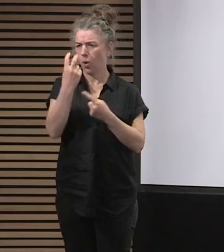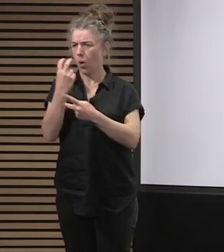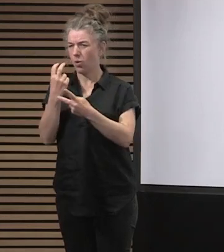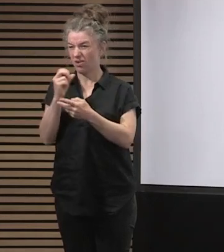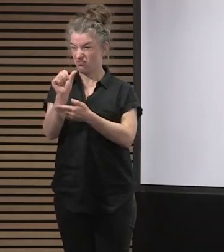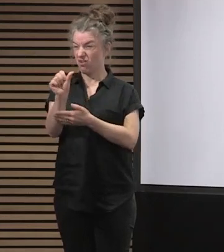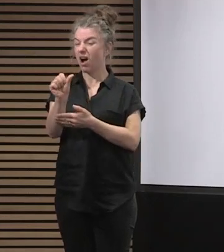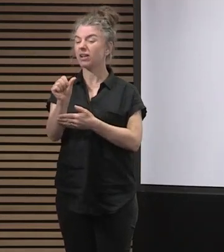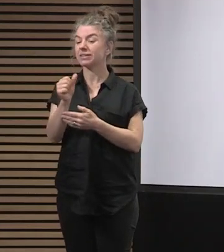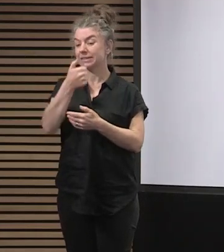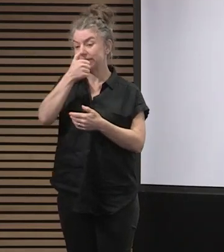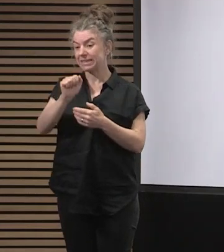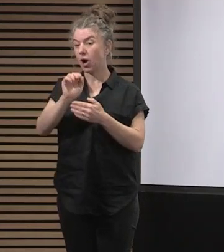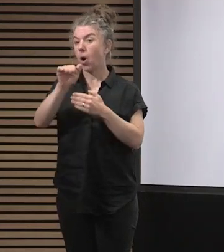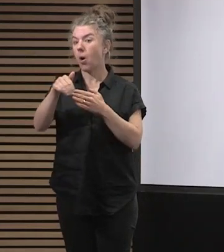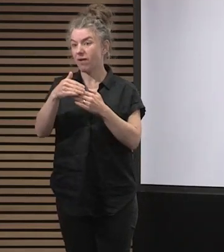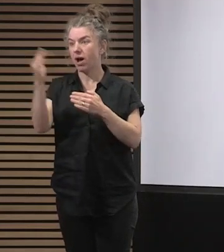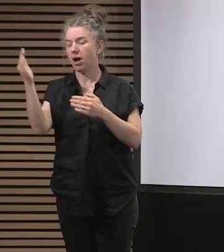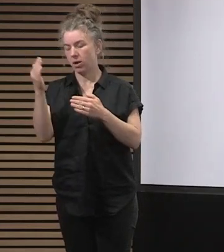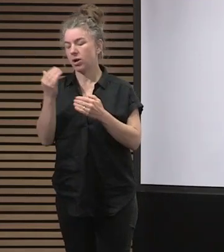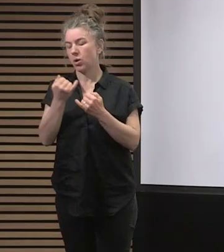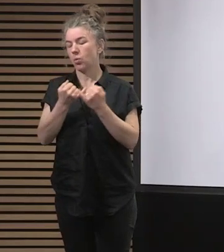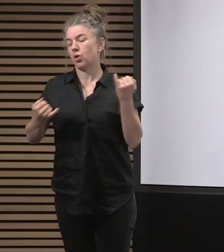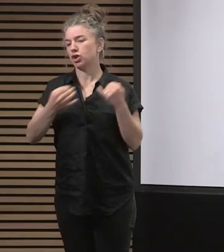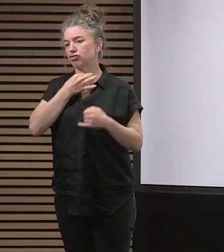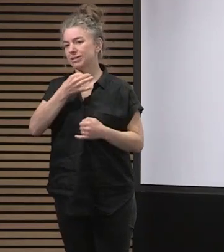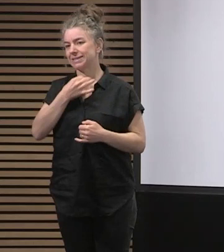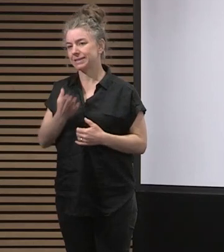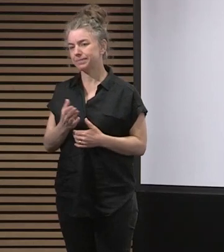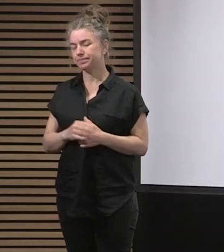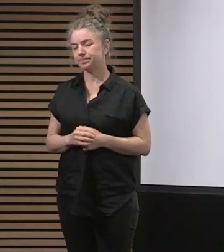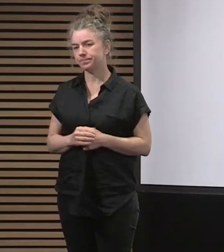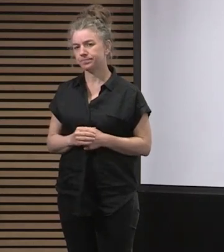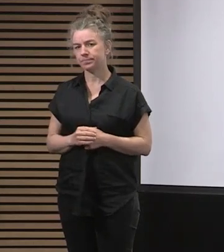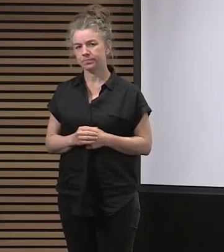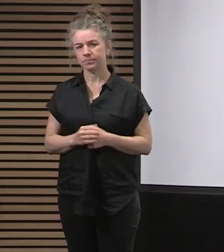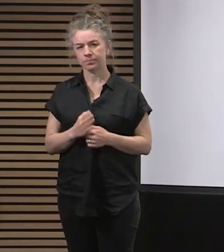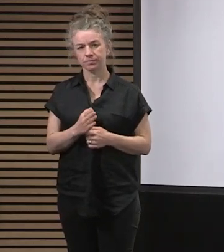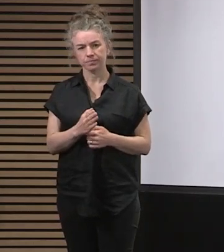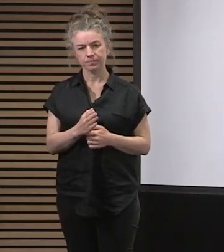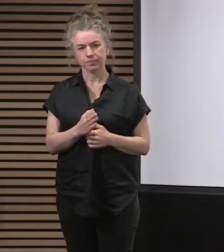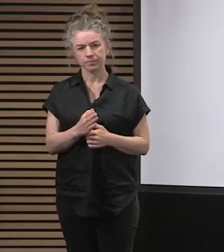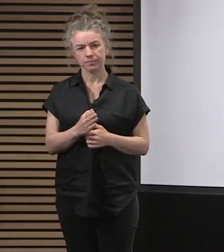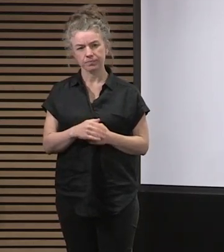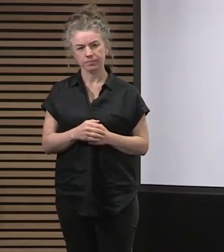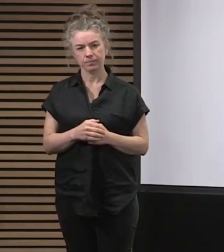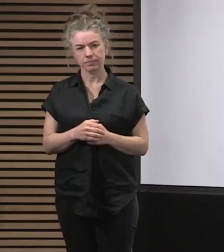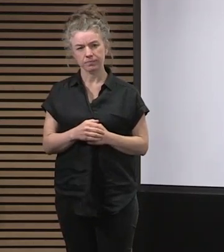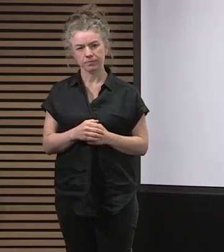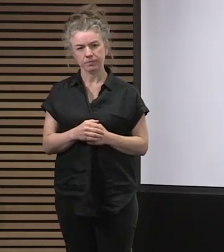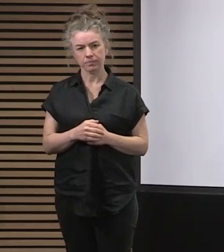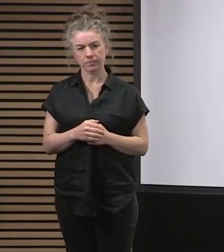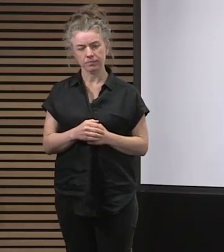group that is the most impacted by serious illness and death. Do you believe that the actual number of cases of community transmission